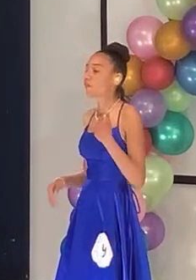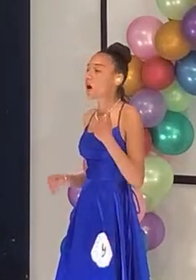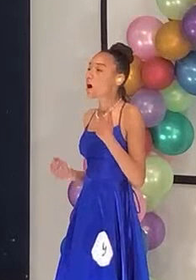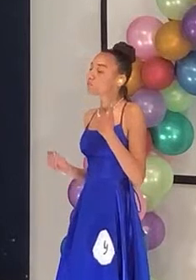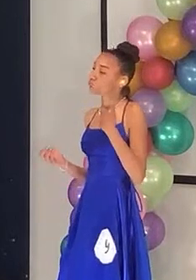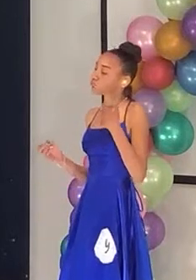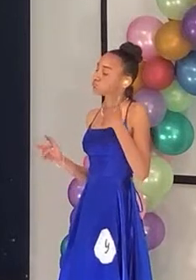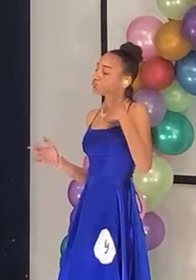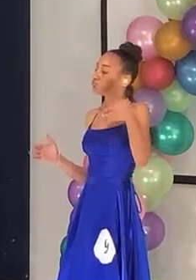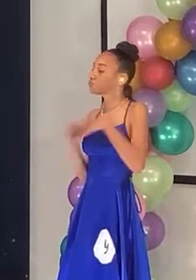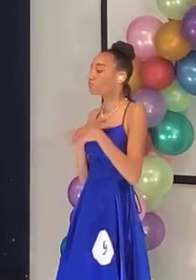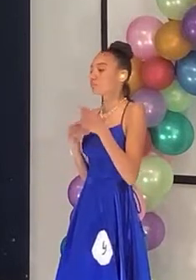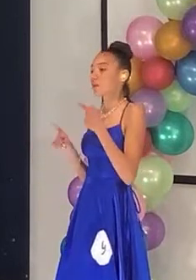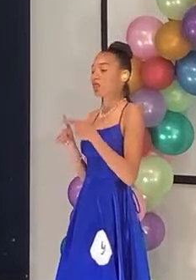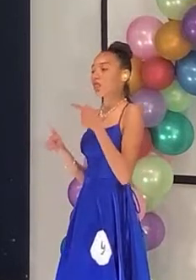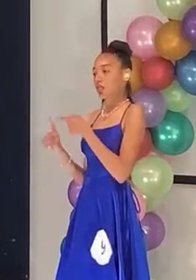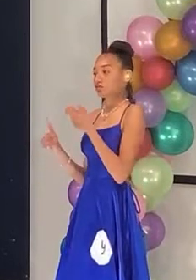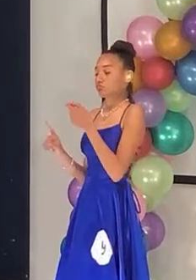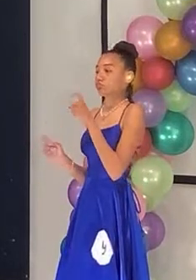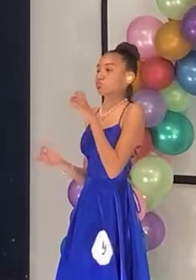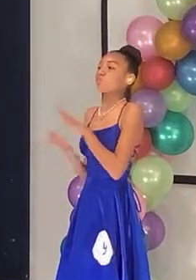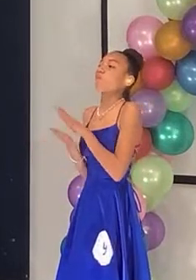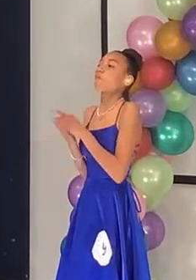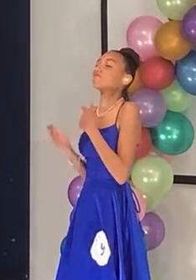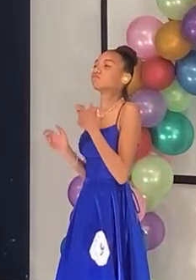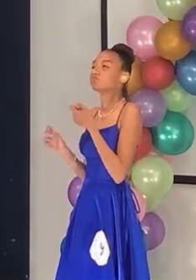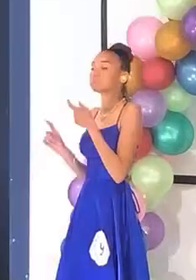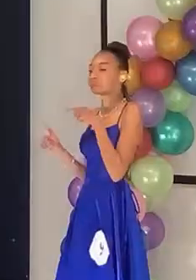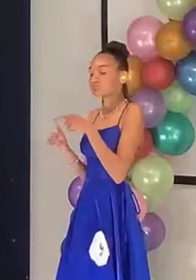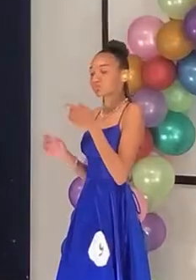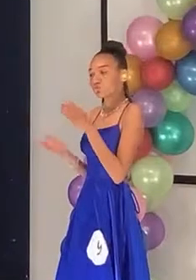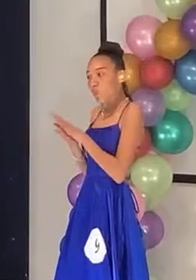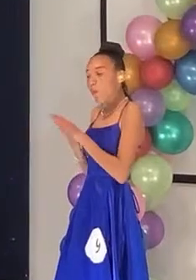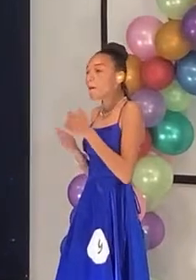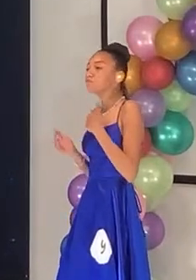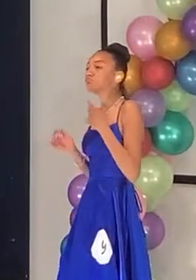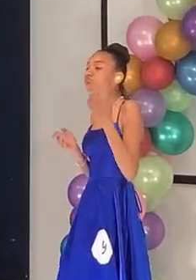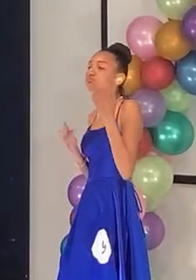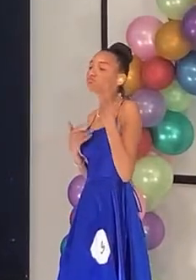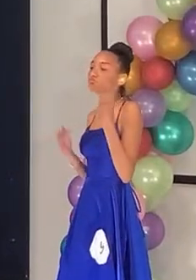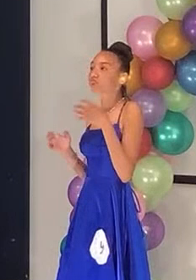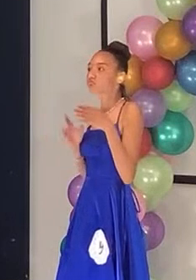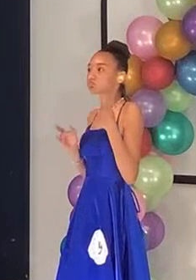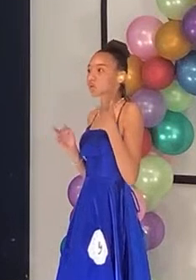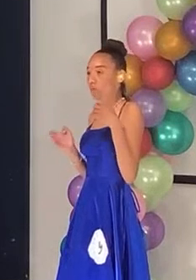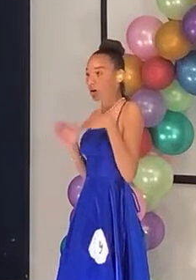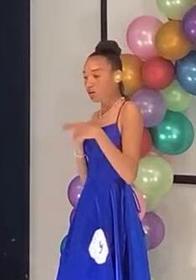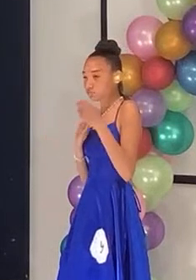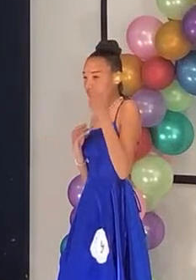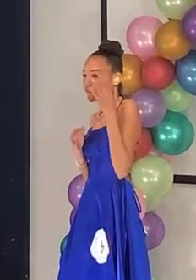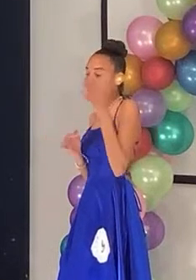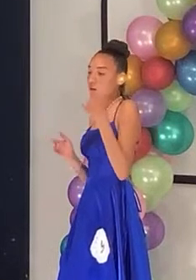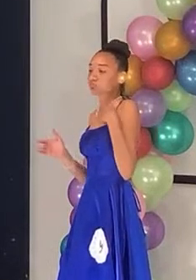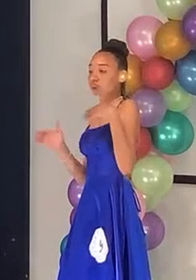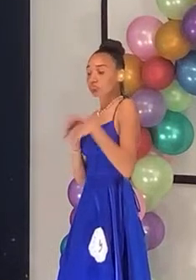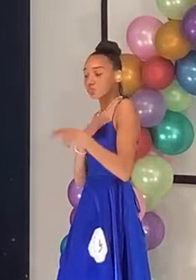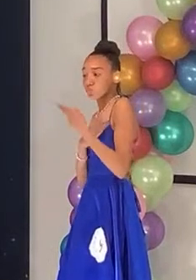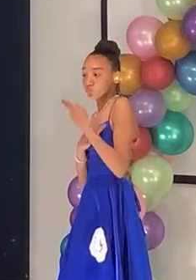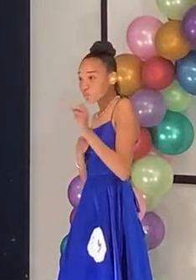it that you currently want to accomplish? I want to want to do really well in school for